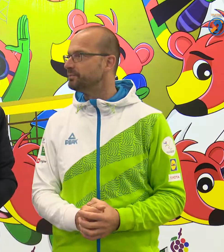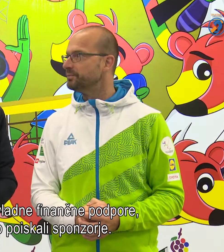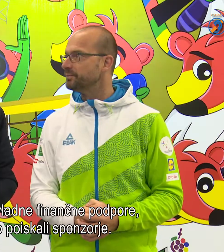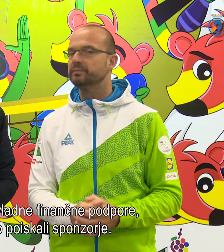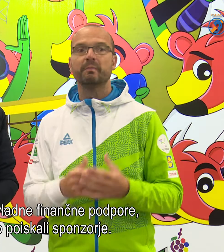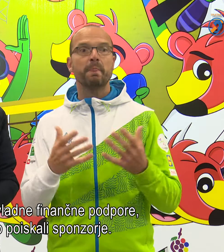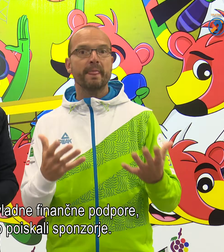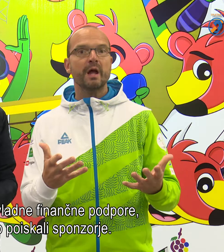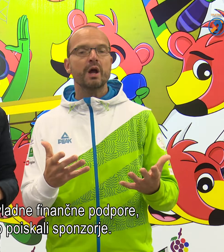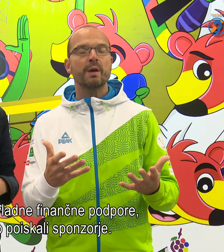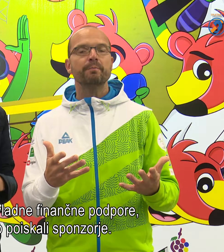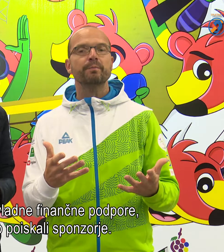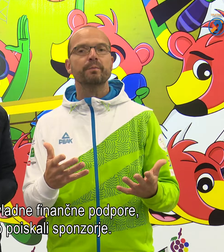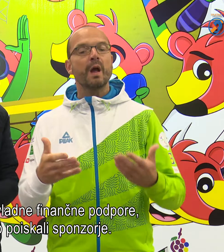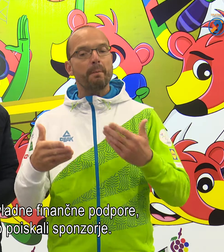We don't have